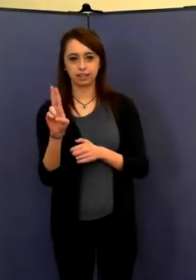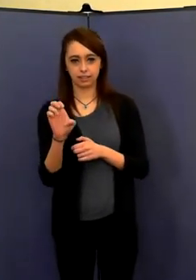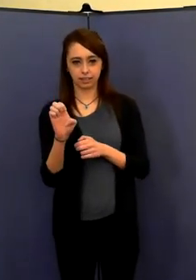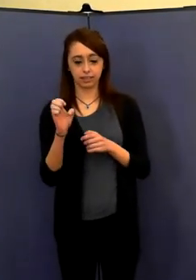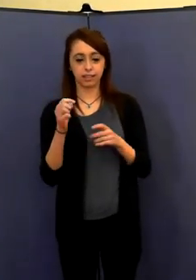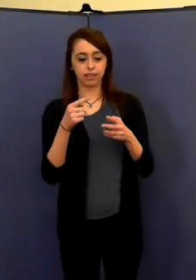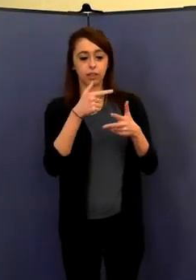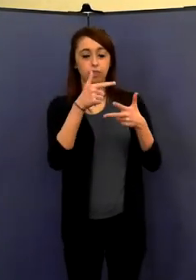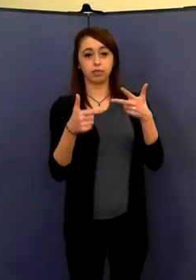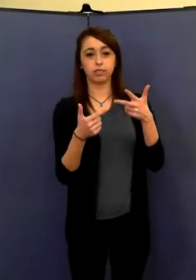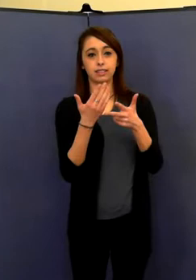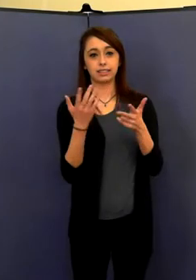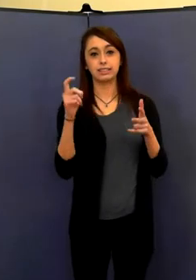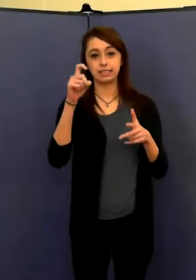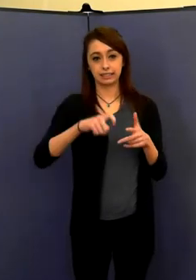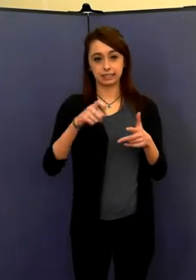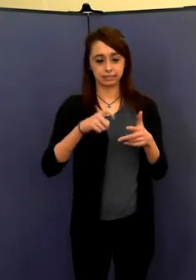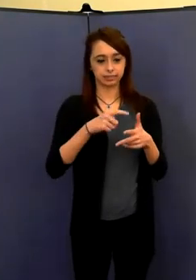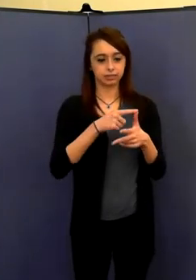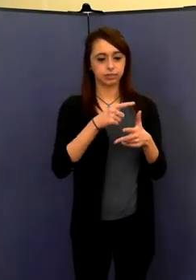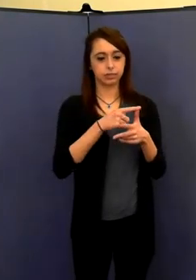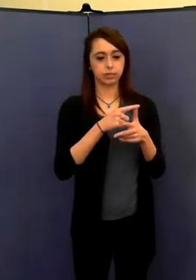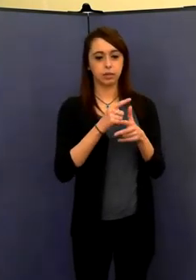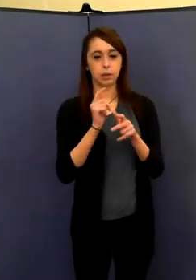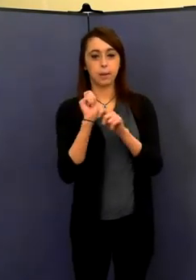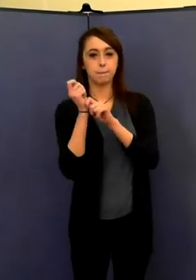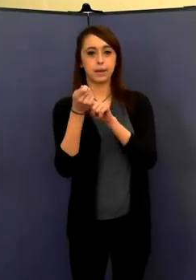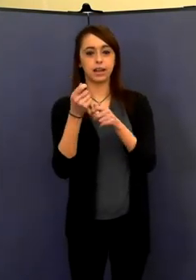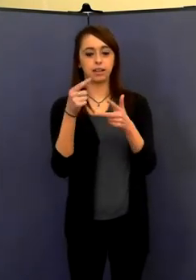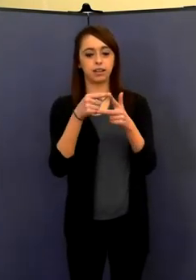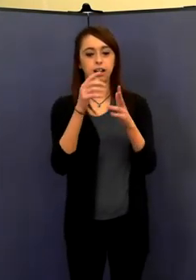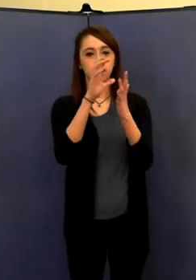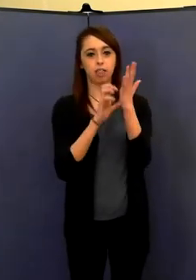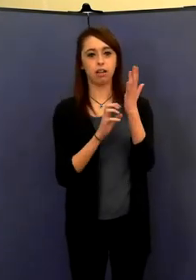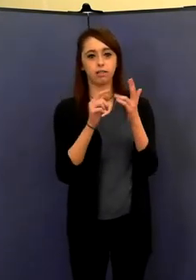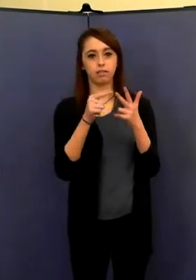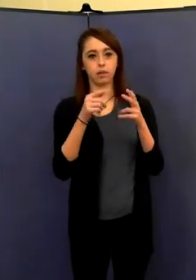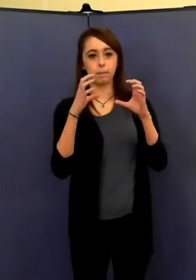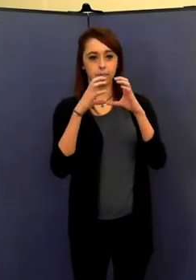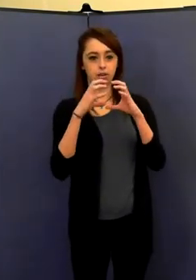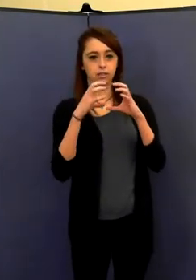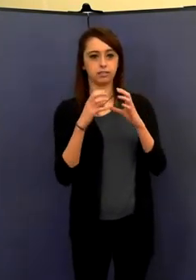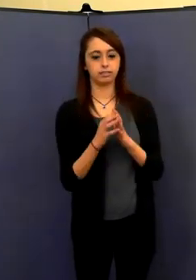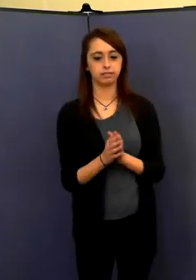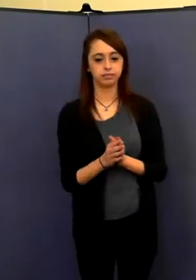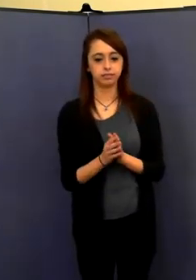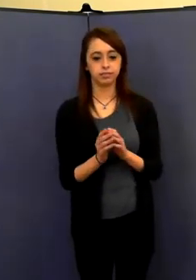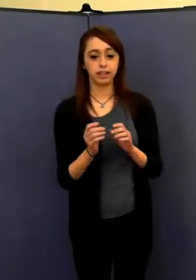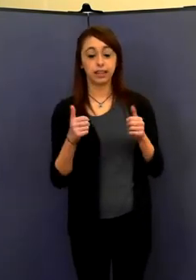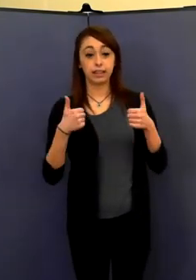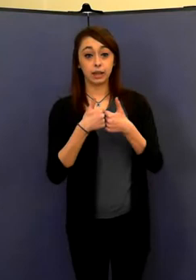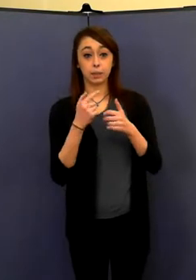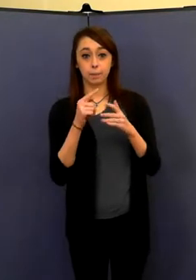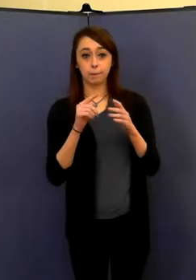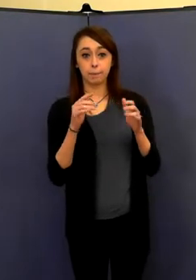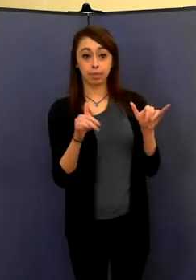a bat, a ball, and a glove. And the game can be played anywhere, but officially with either Little